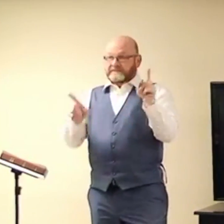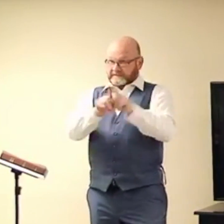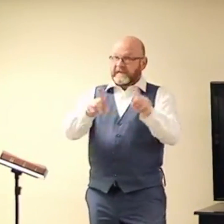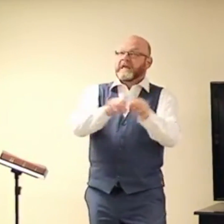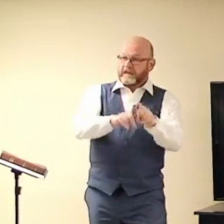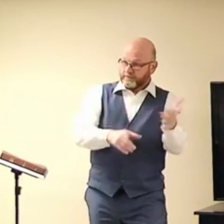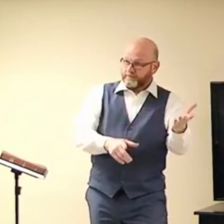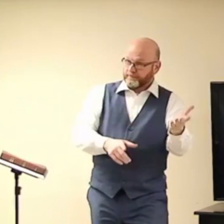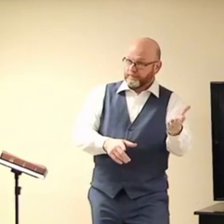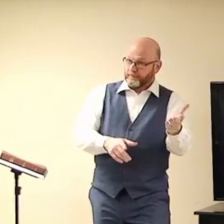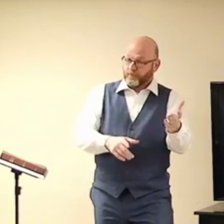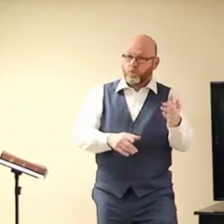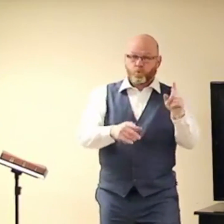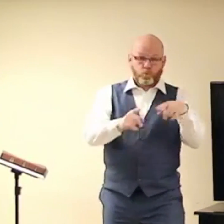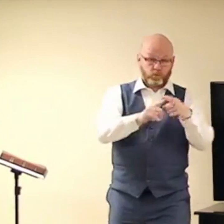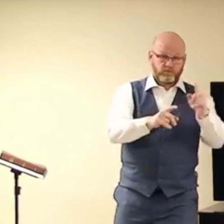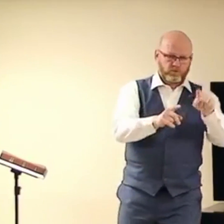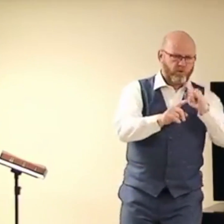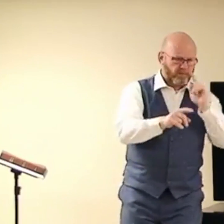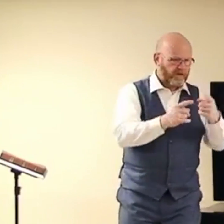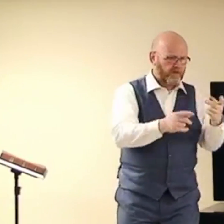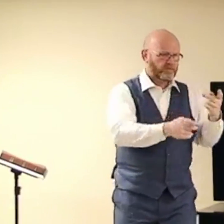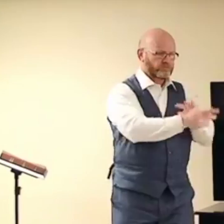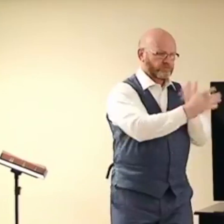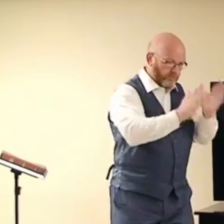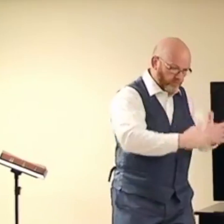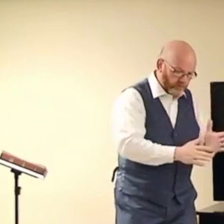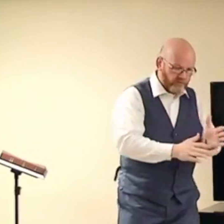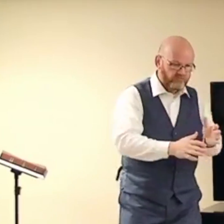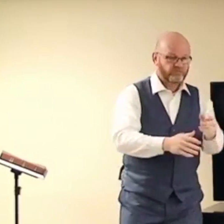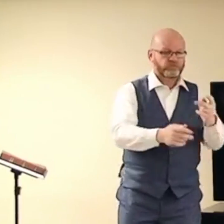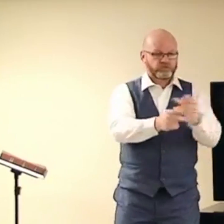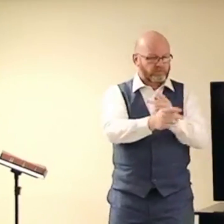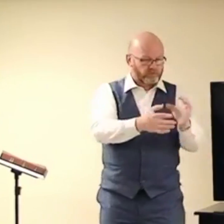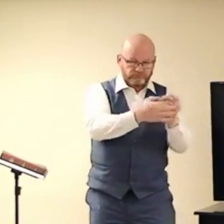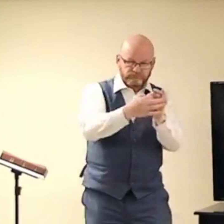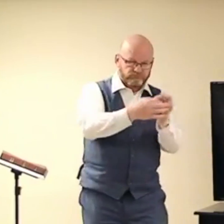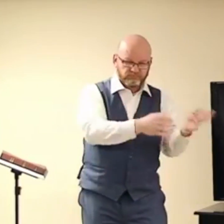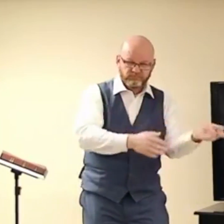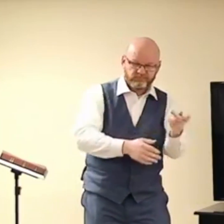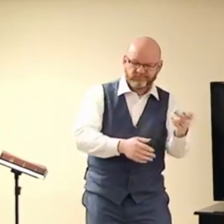wasn't around. But it talked about the shepherd and the sheep. The shepherd